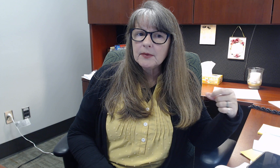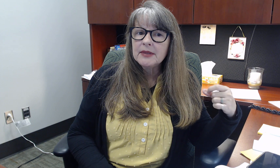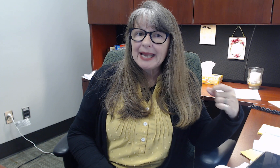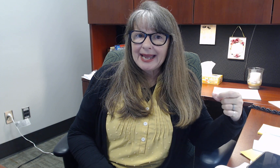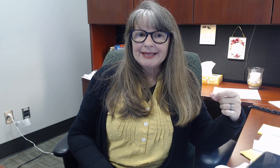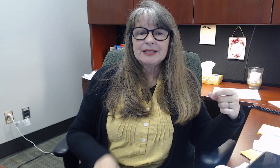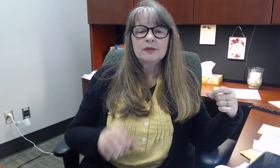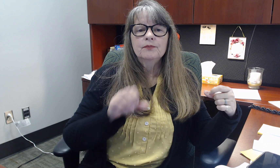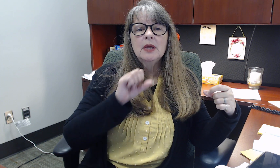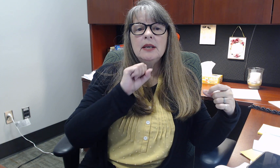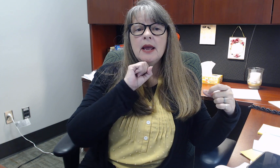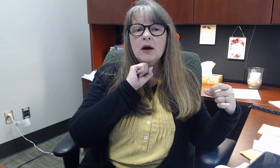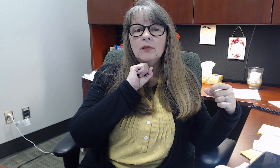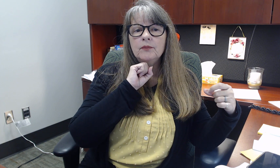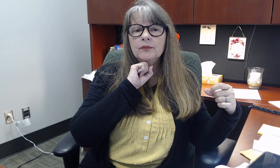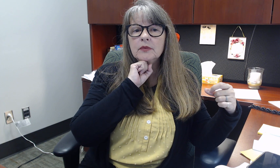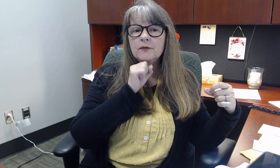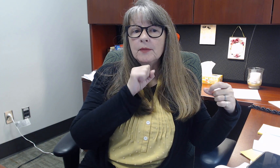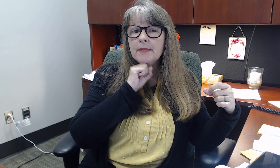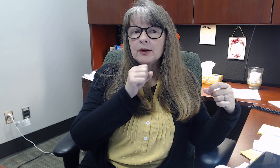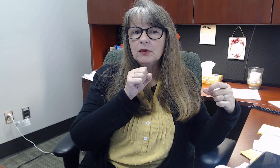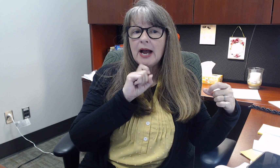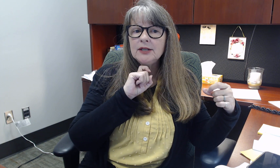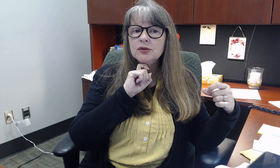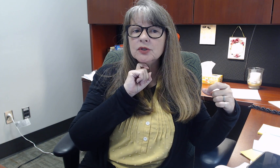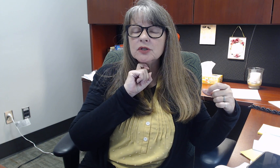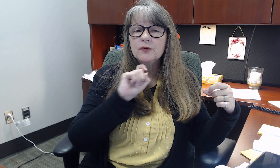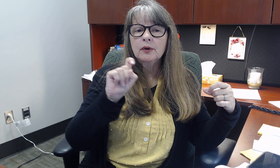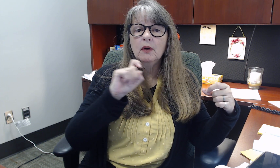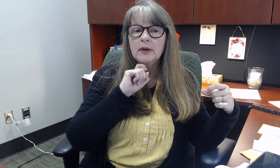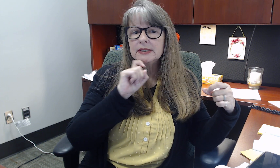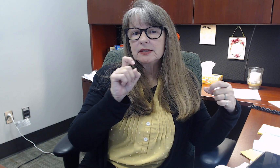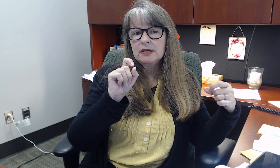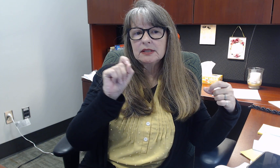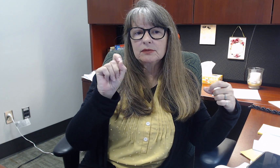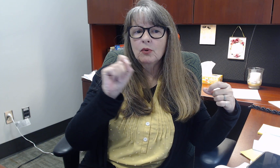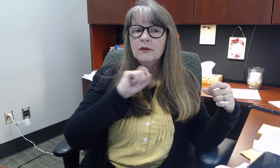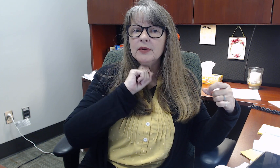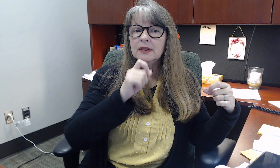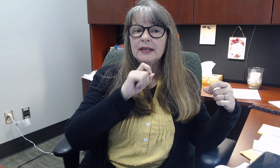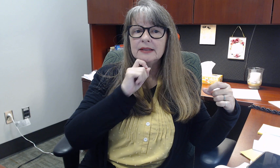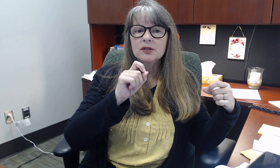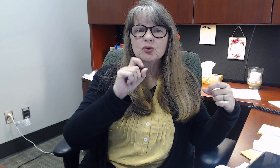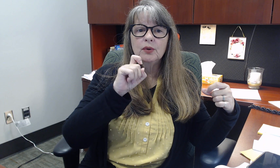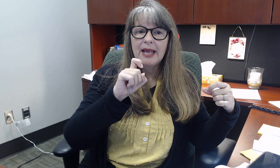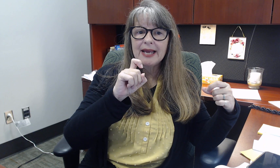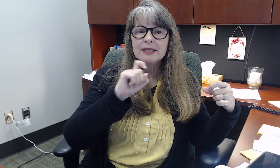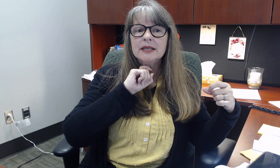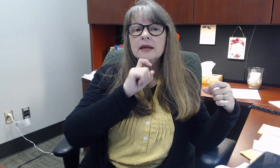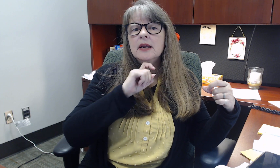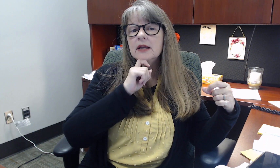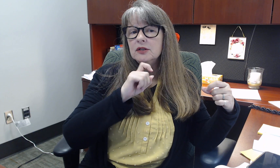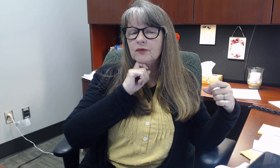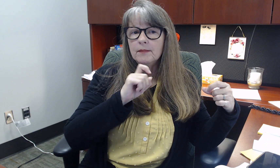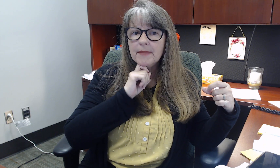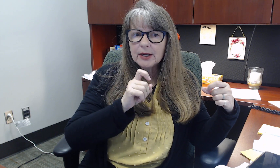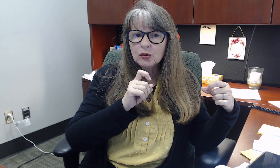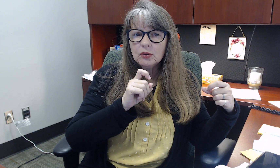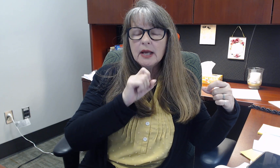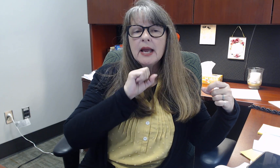an S. Now, for metal, I do this or it's more of a like this, or an X. It's for metal, and